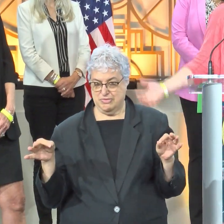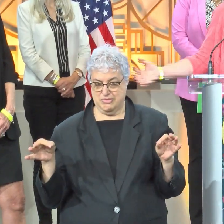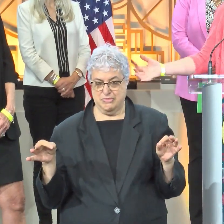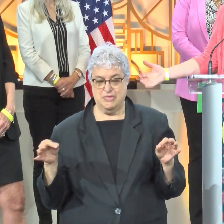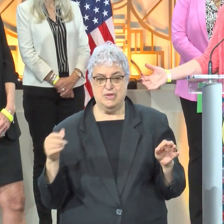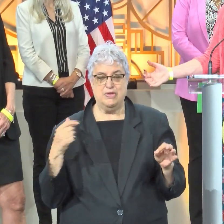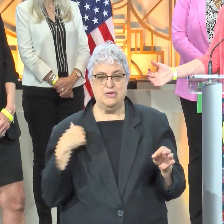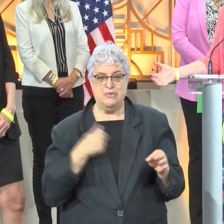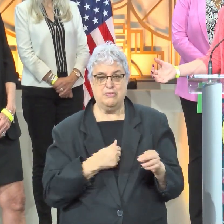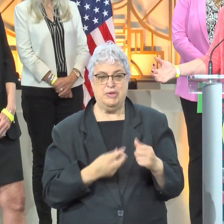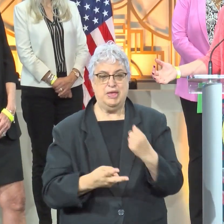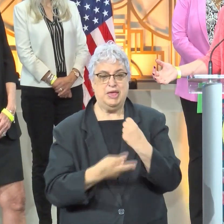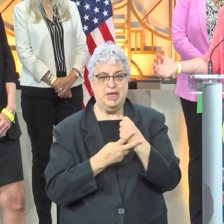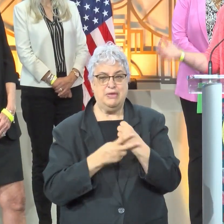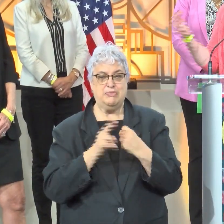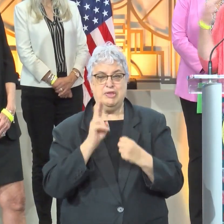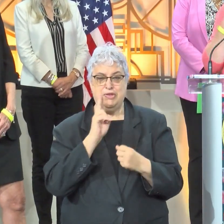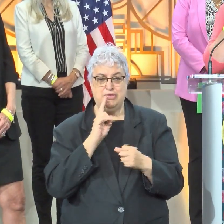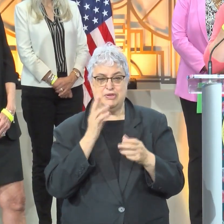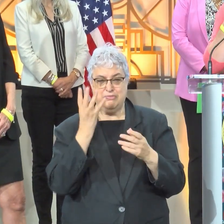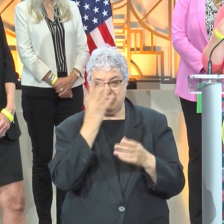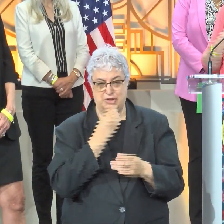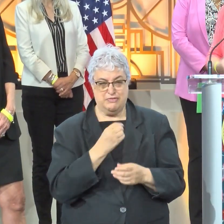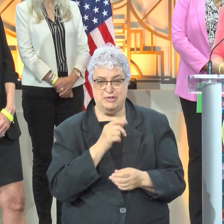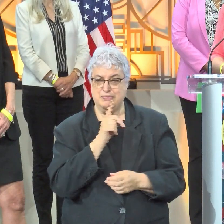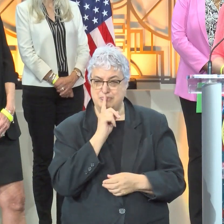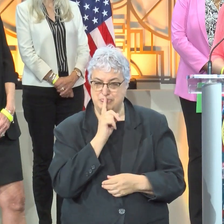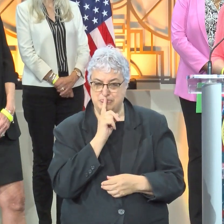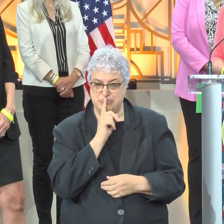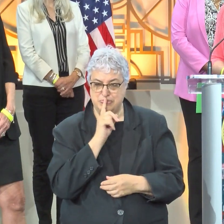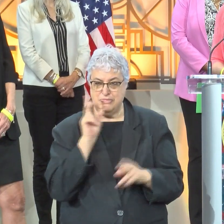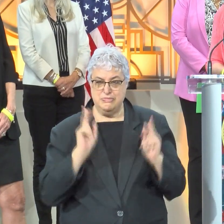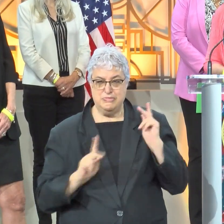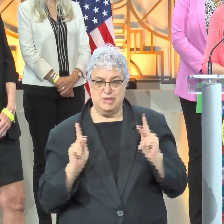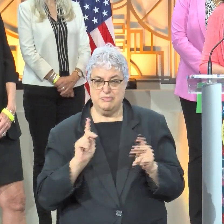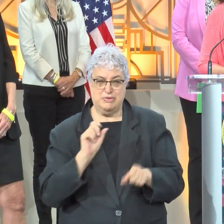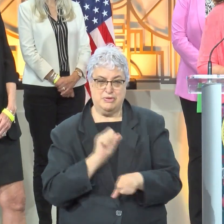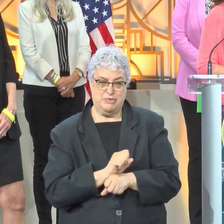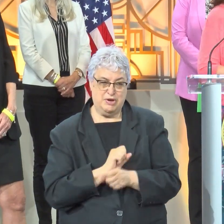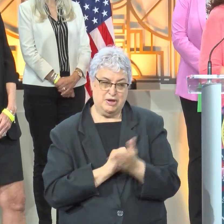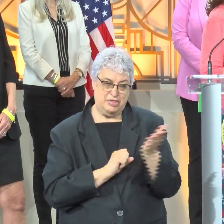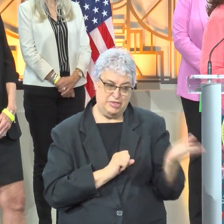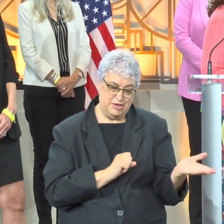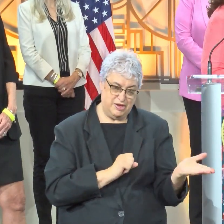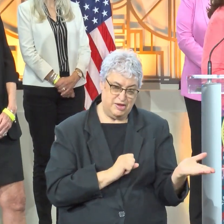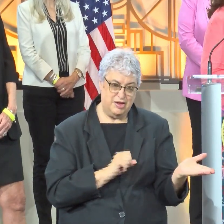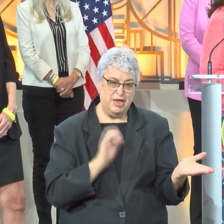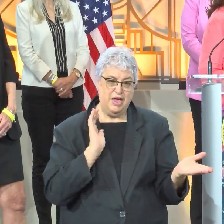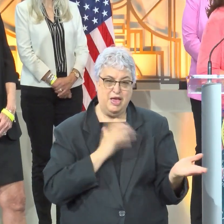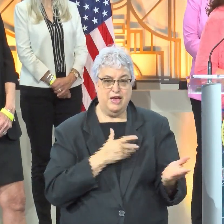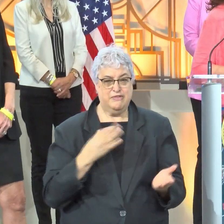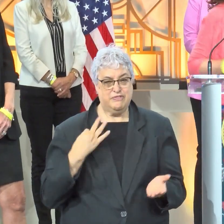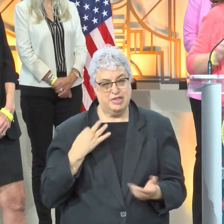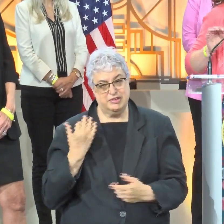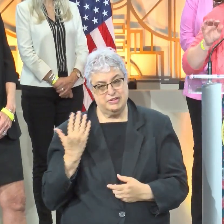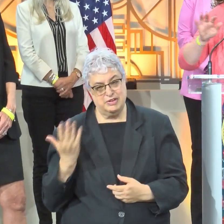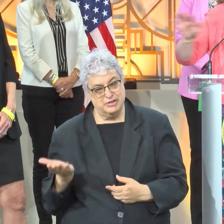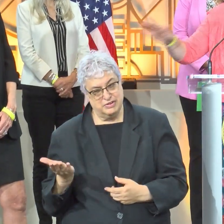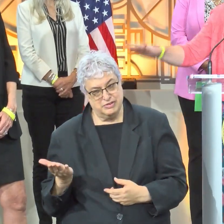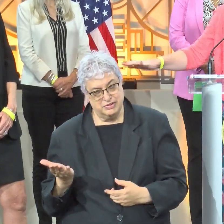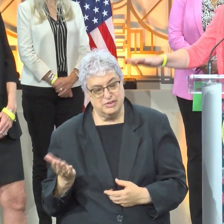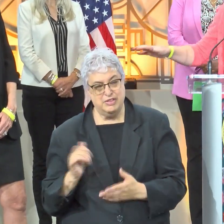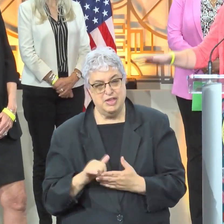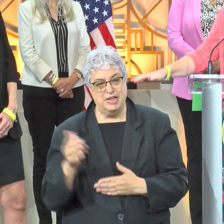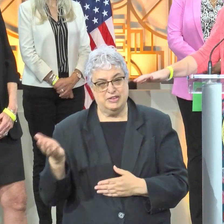that we keep Houston beautiful. We're not talking just about the people who work there or some of our volunteers. That's